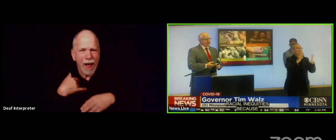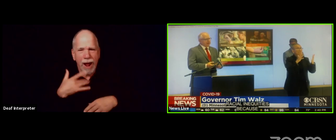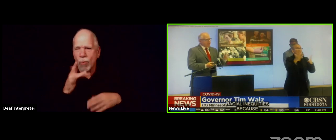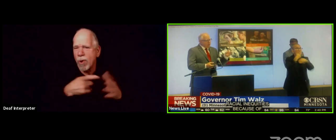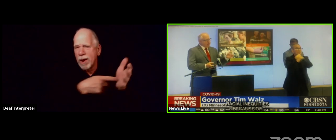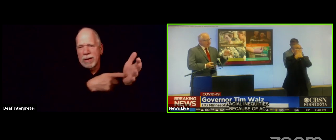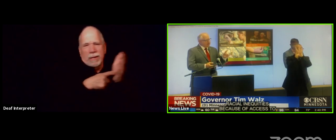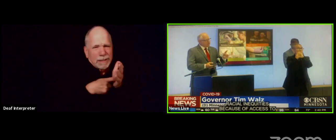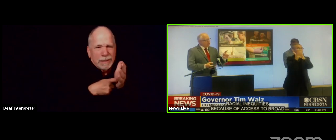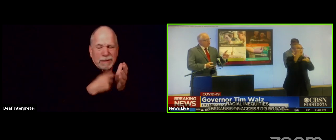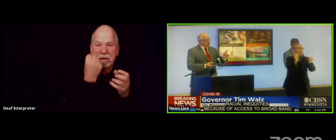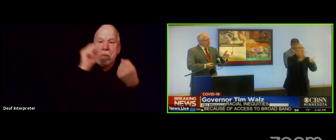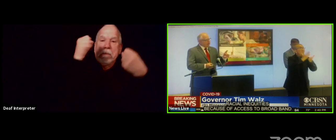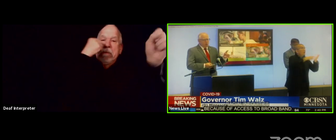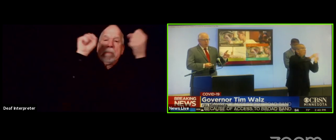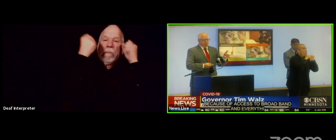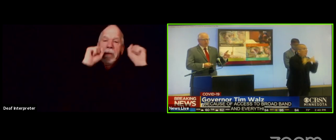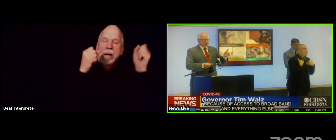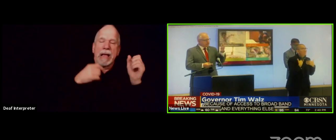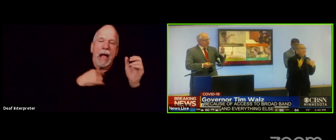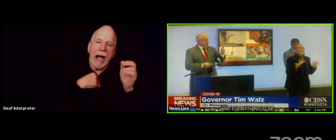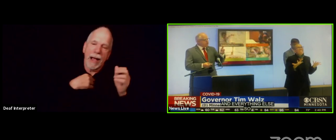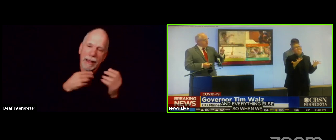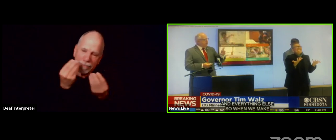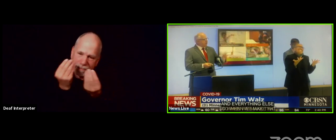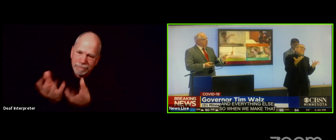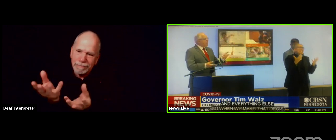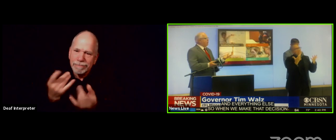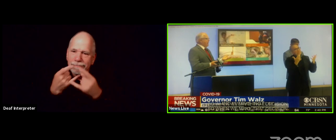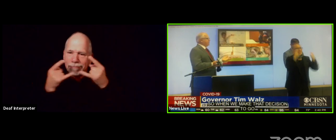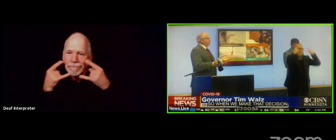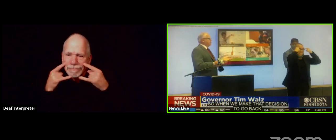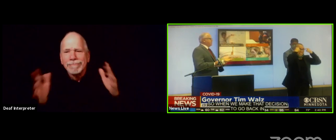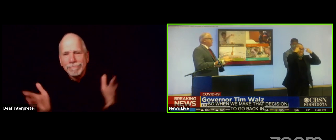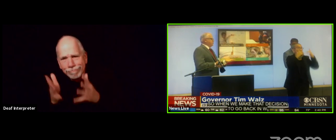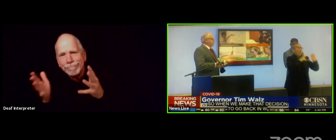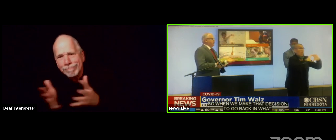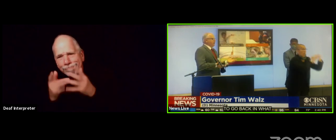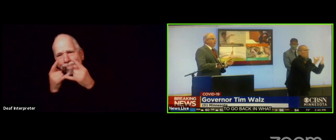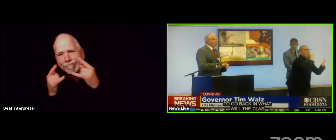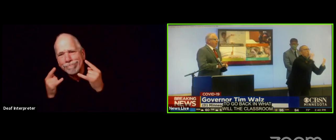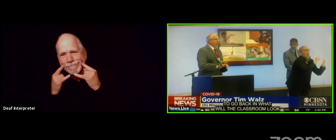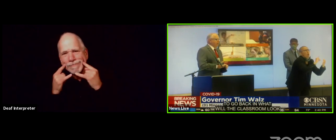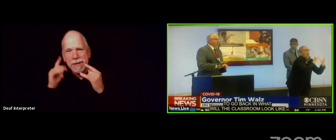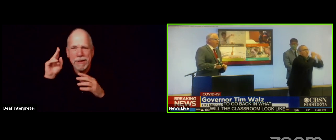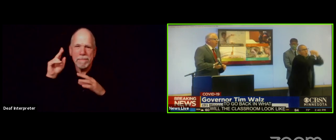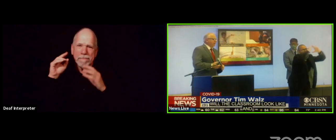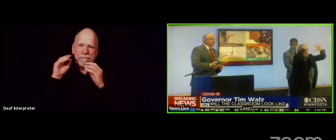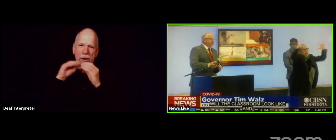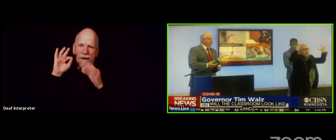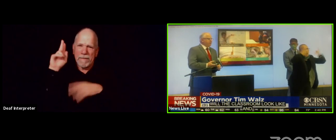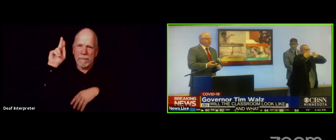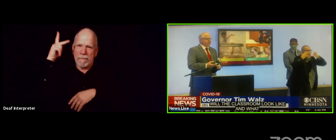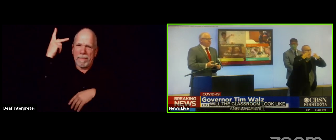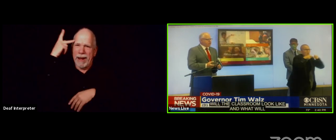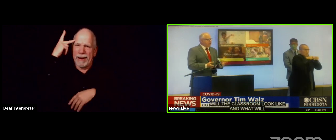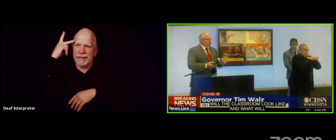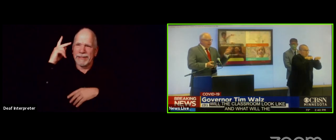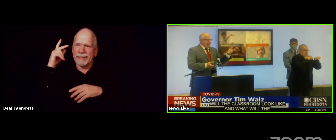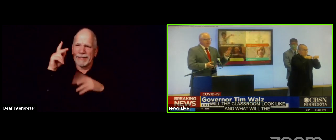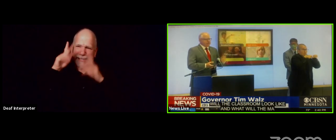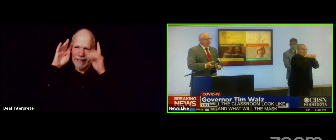back in, what will that classroom look like? What will the social distancing look like? What will the mask usage? Because we're learning a lot more about that it does make a difference.